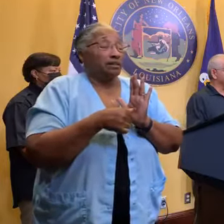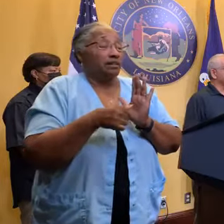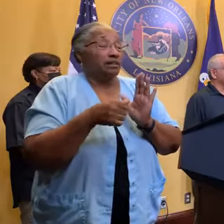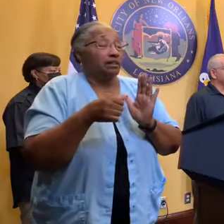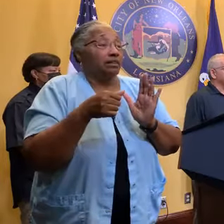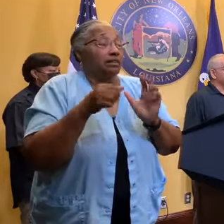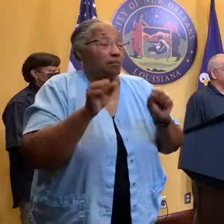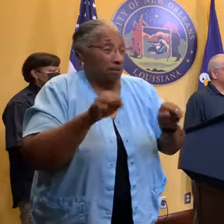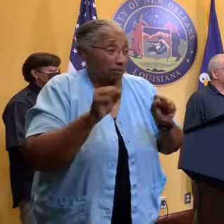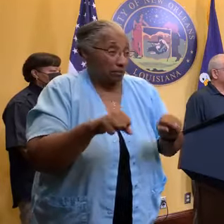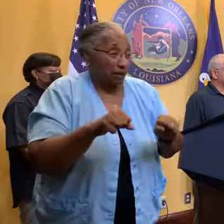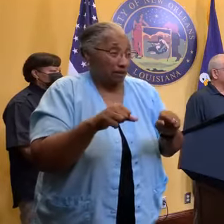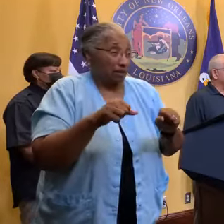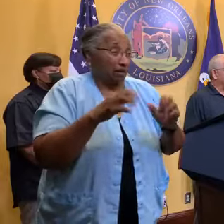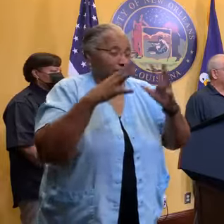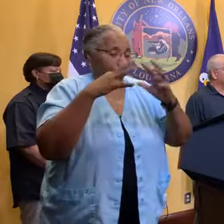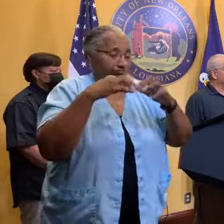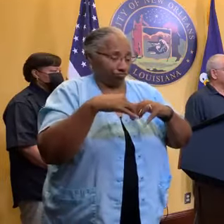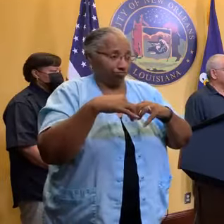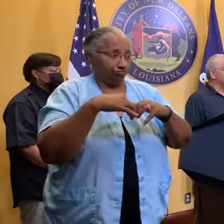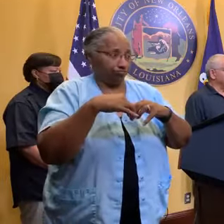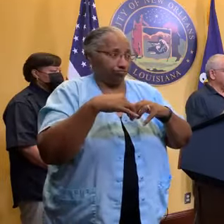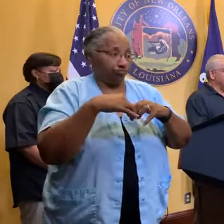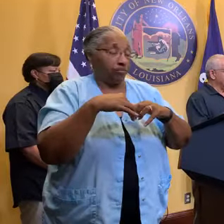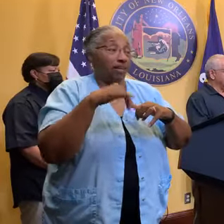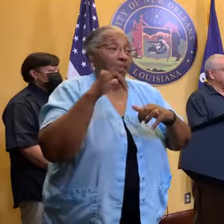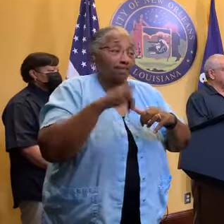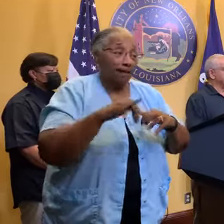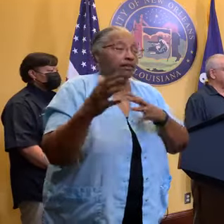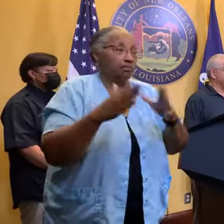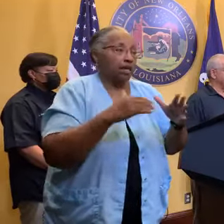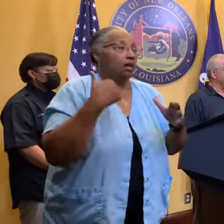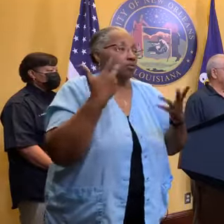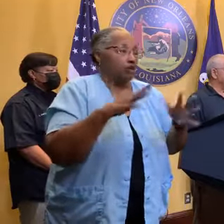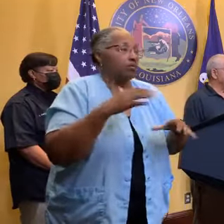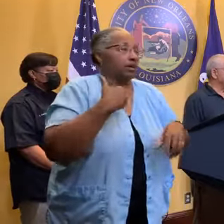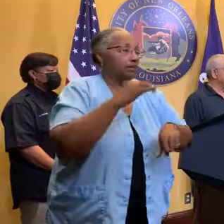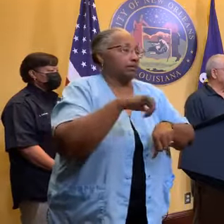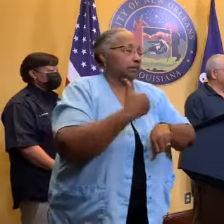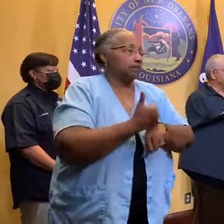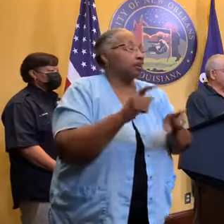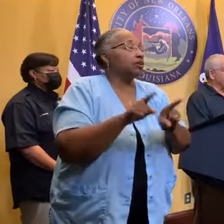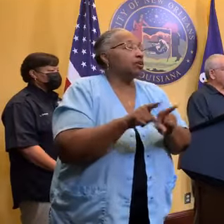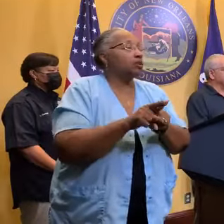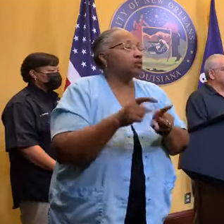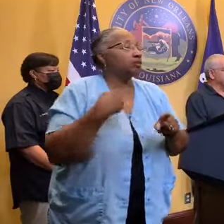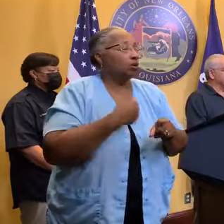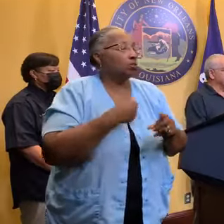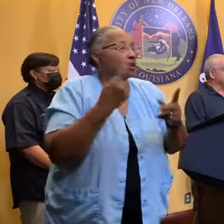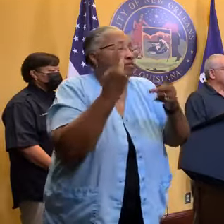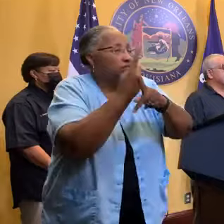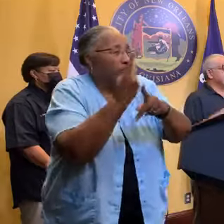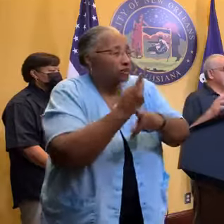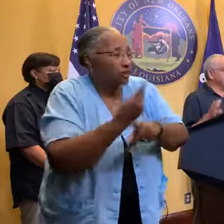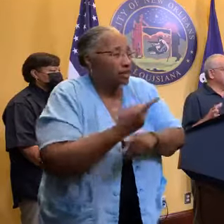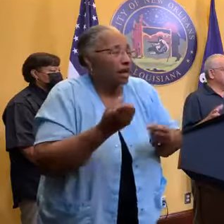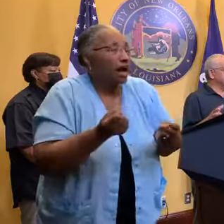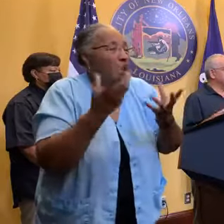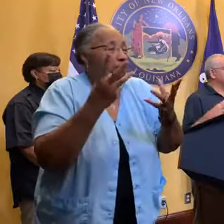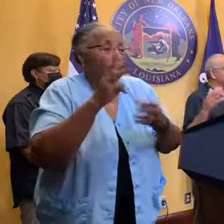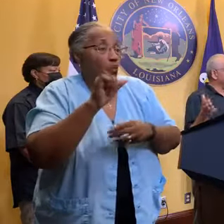preemptive plan. We also have allocated a specific amount of wattages that come from T6,